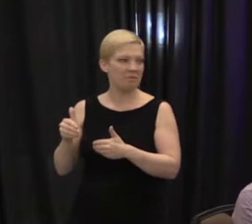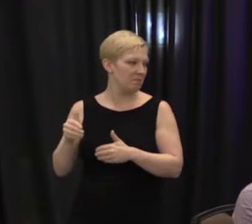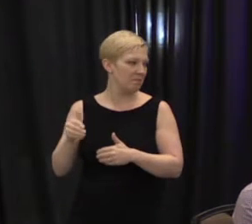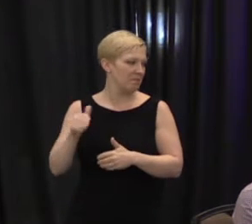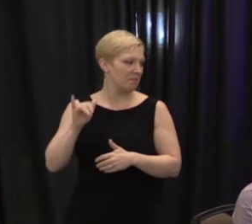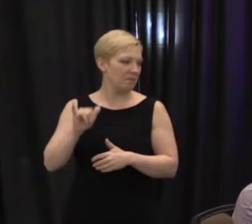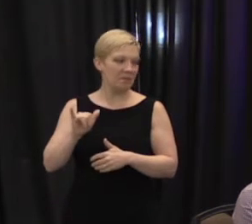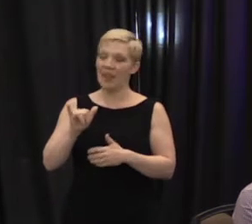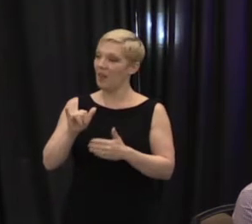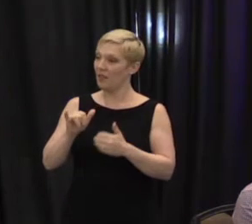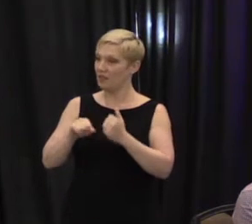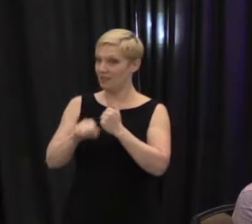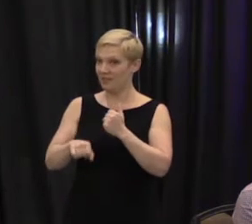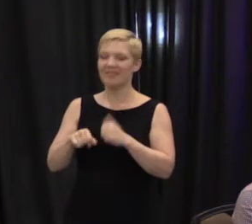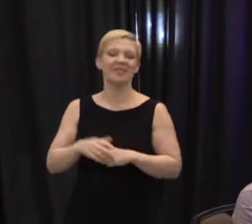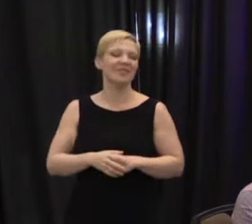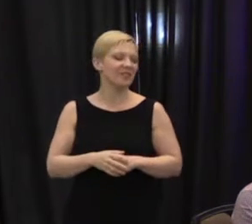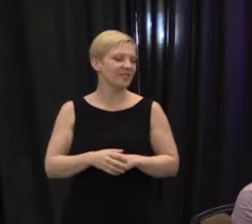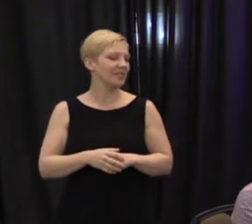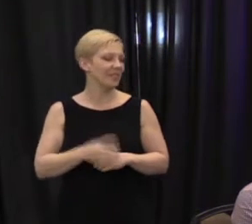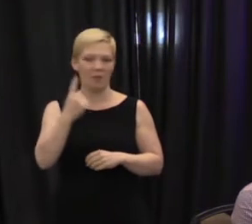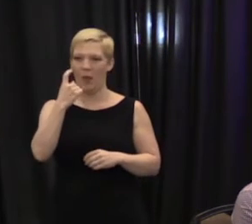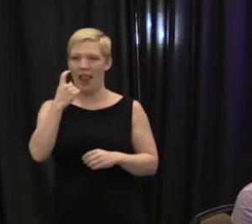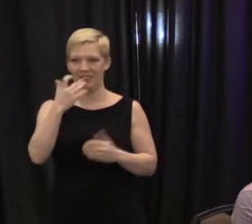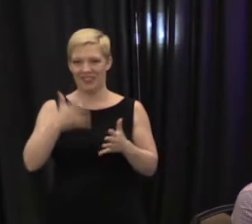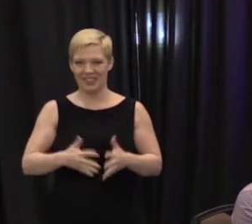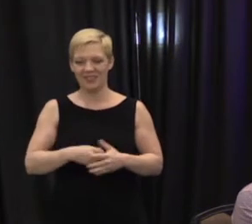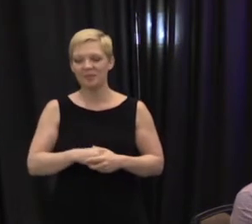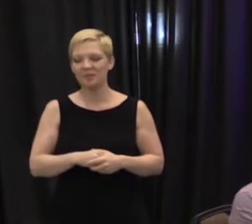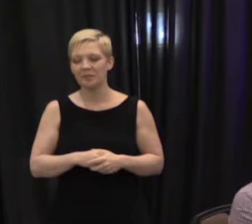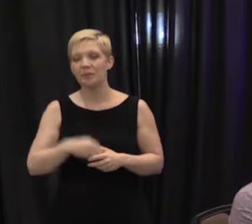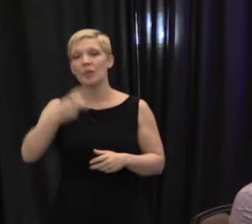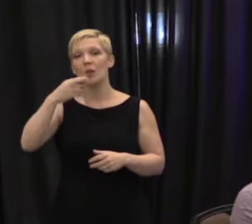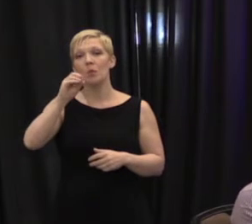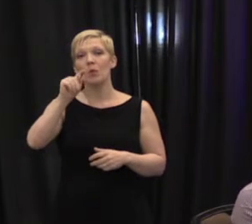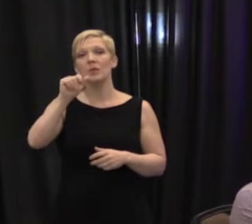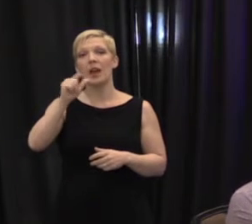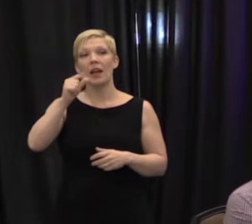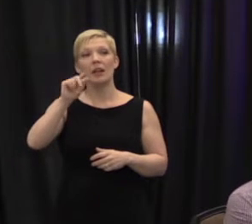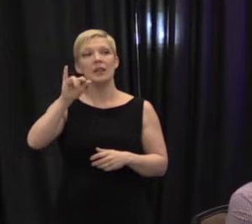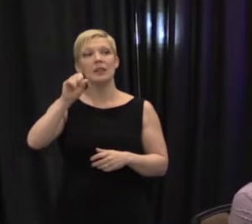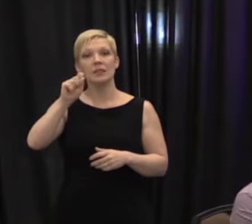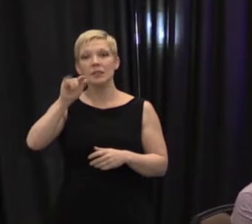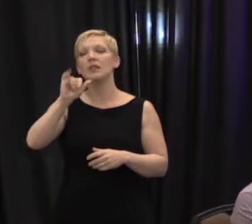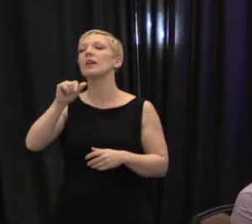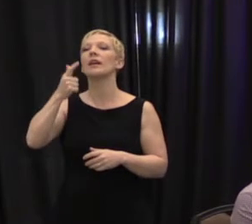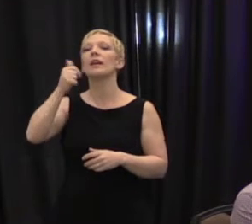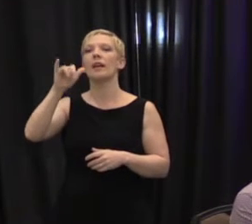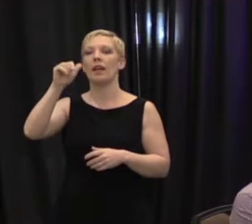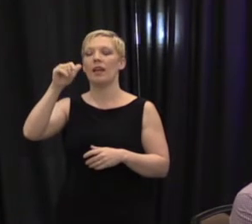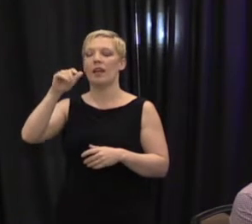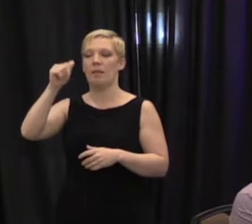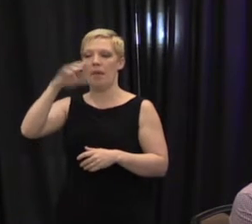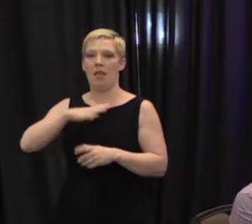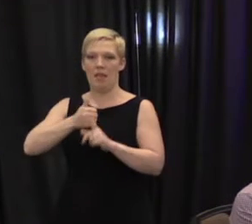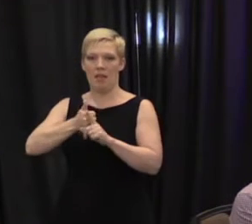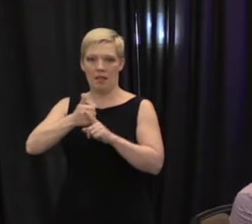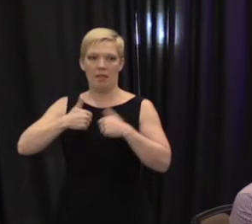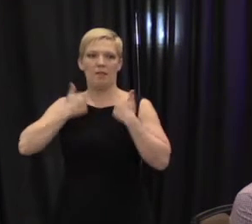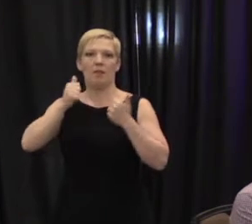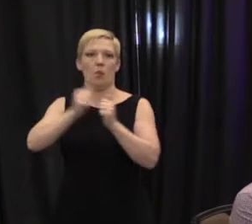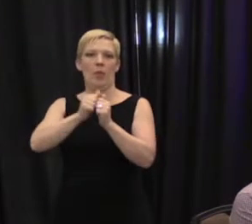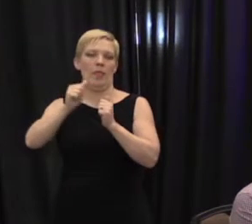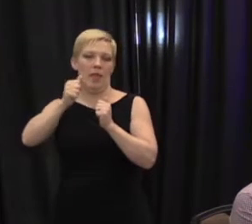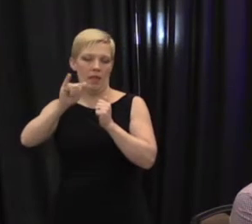one? I have 1 minute? Okay. There's this protagonist, and he's this gay white man living with AIDS at the height of the epidemic.